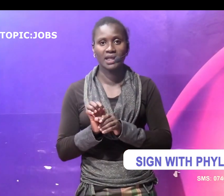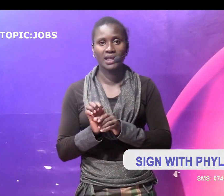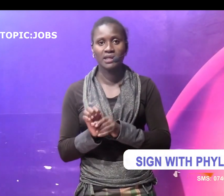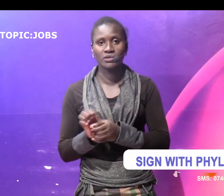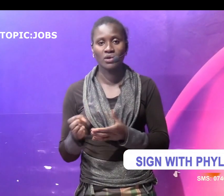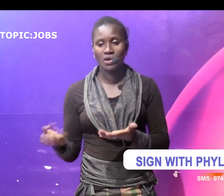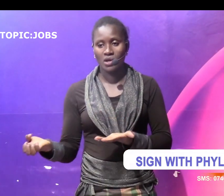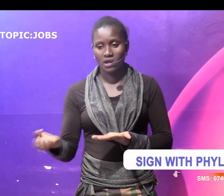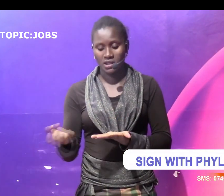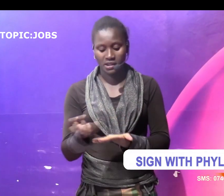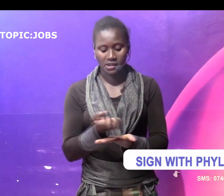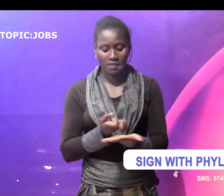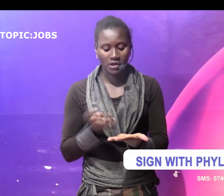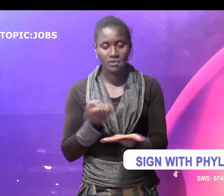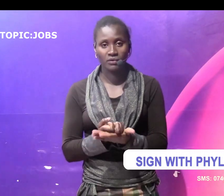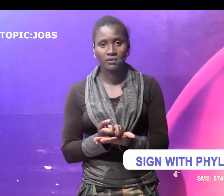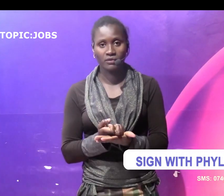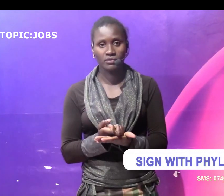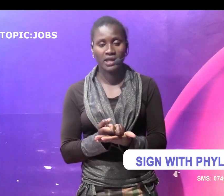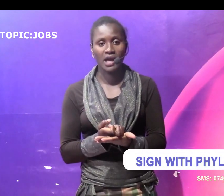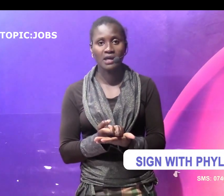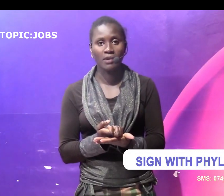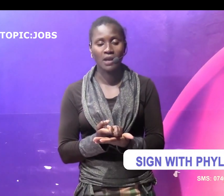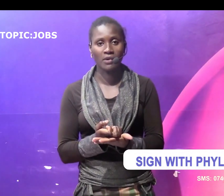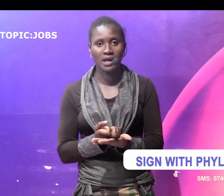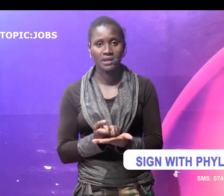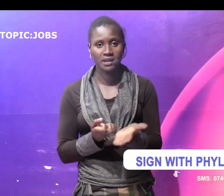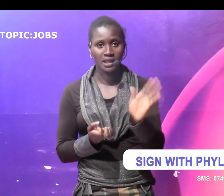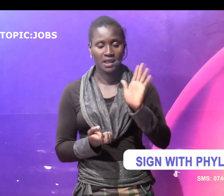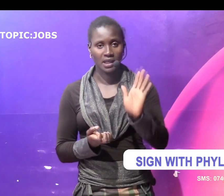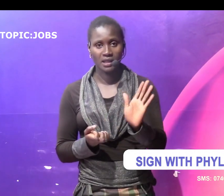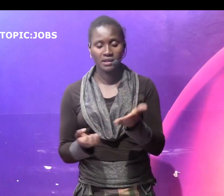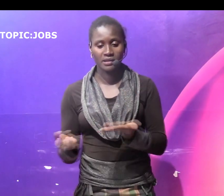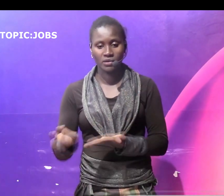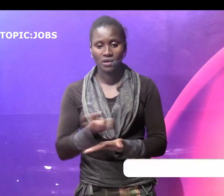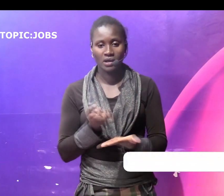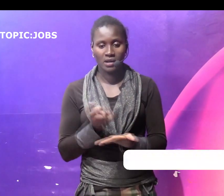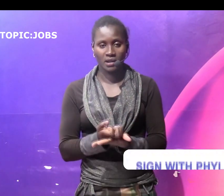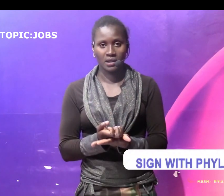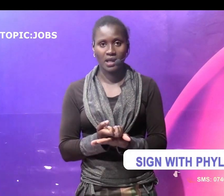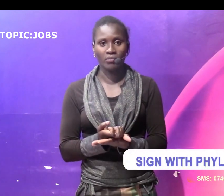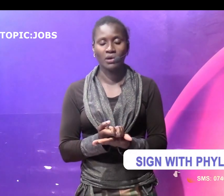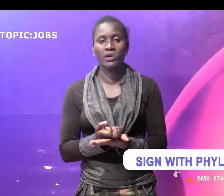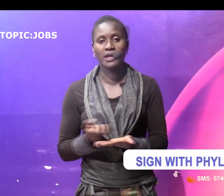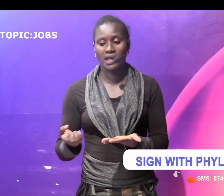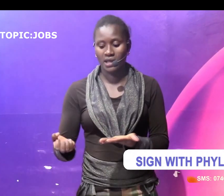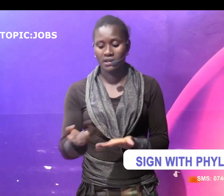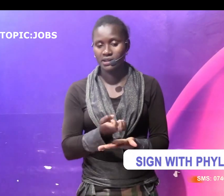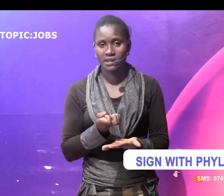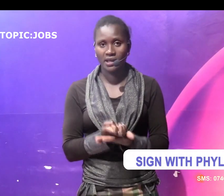So you're just tapping to the other palm hand like this. So employee, like this, employee,